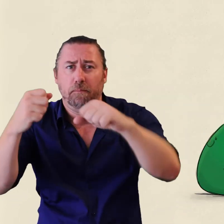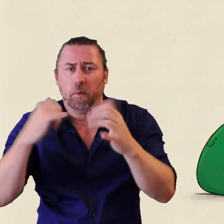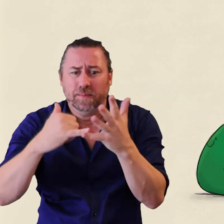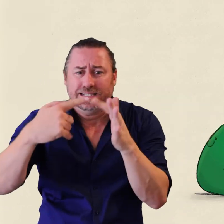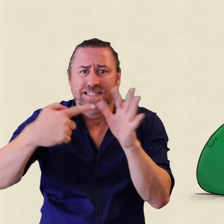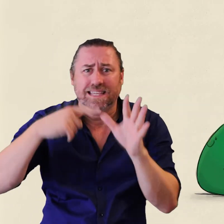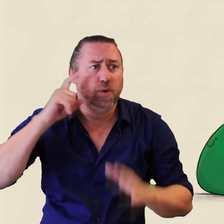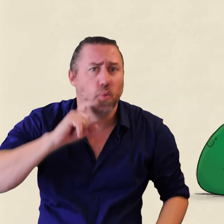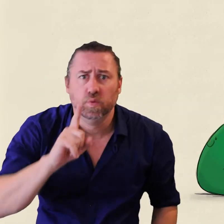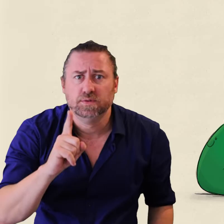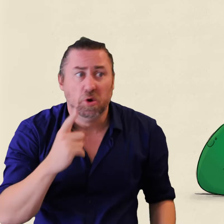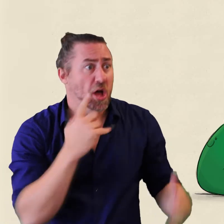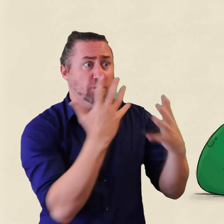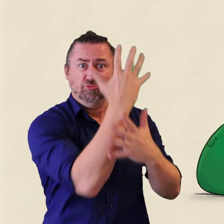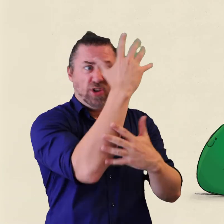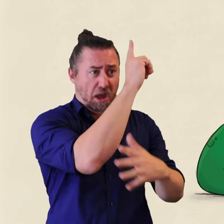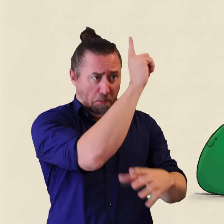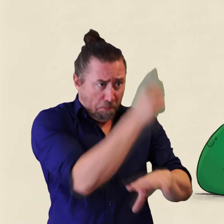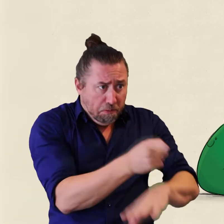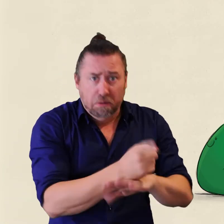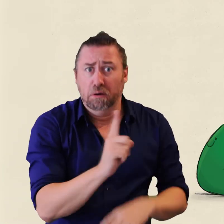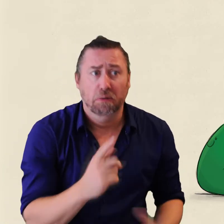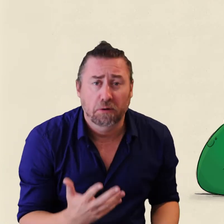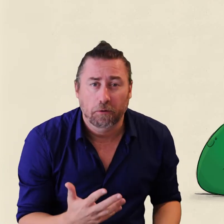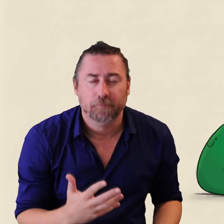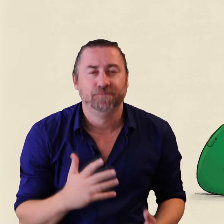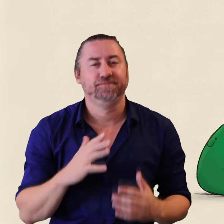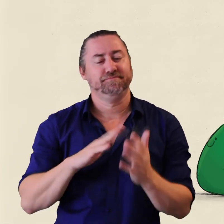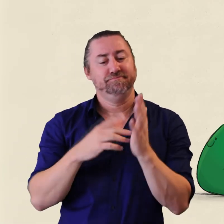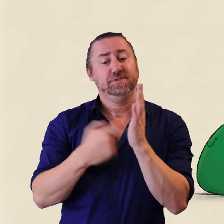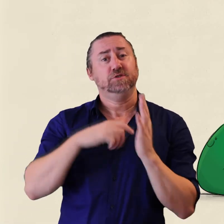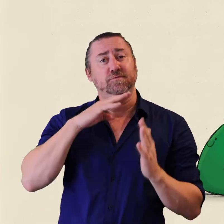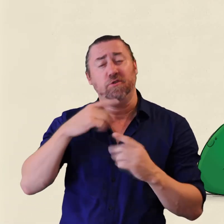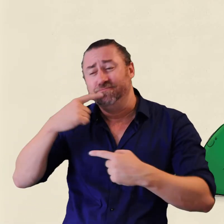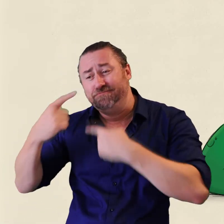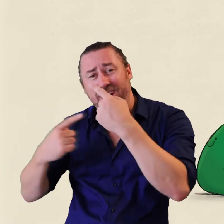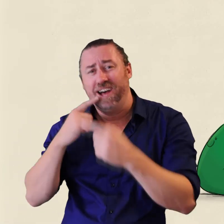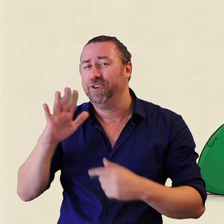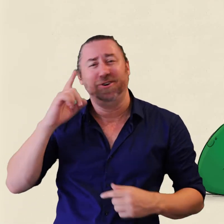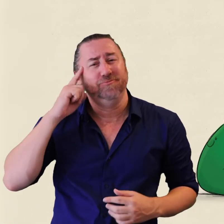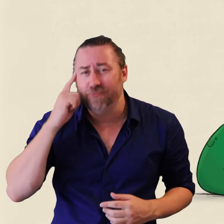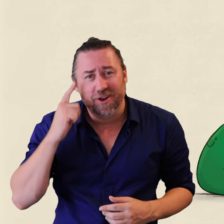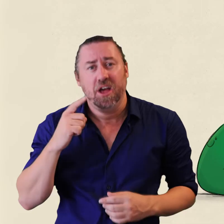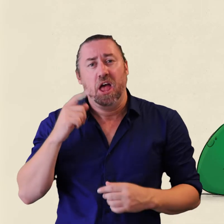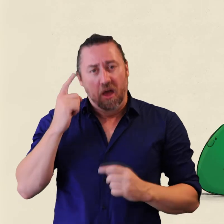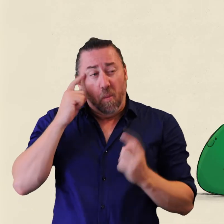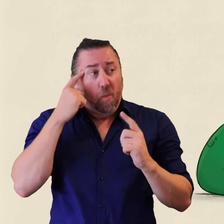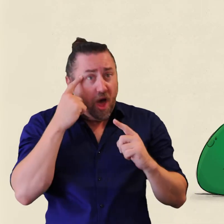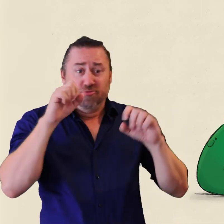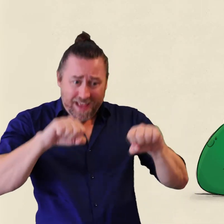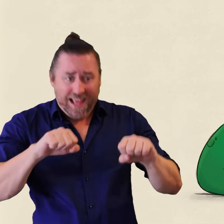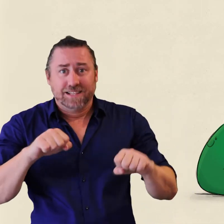tree? "I know you feel worried, Birdie," Mr Frog said, "but there will always be people to help if we need